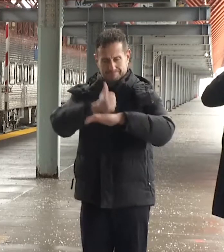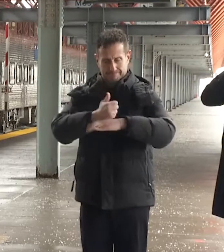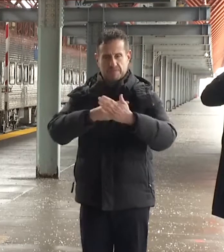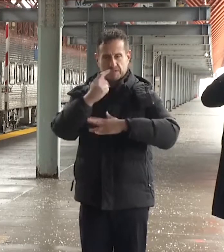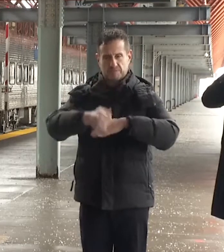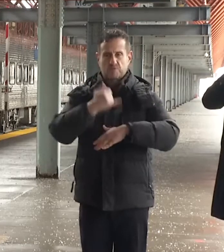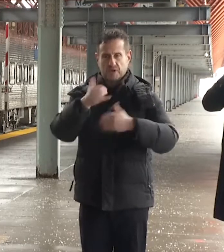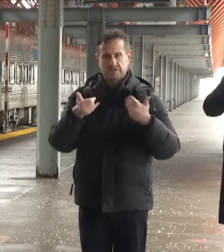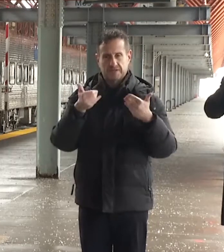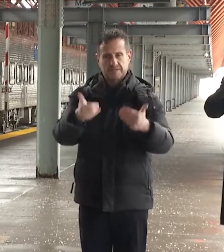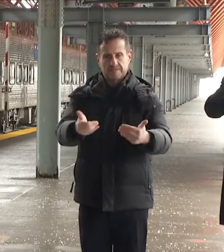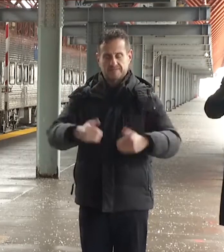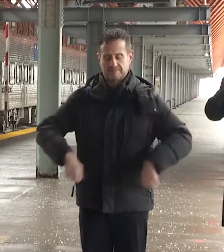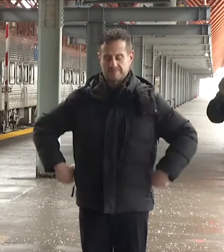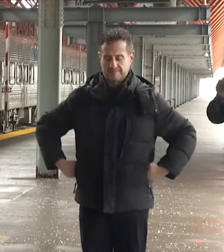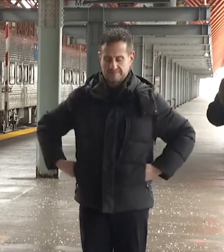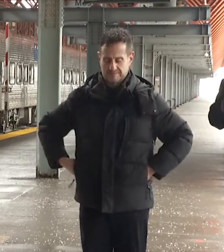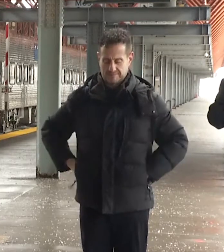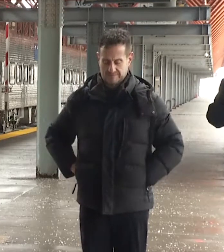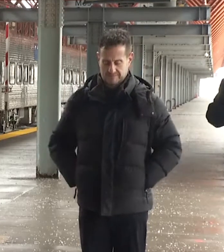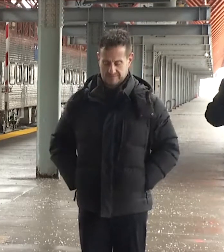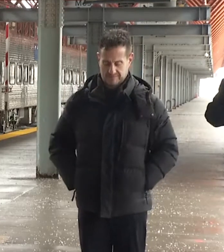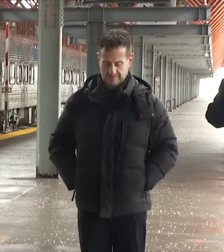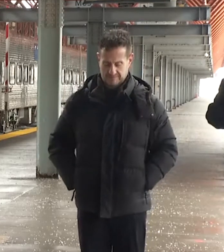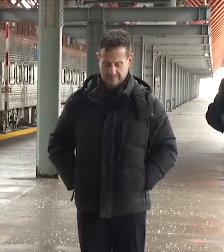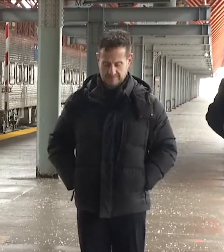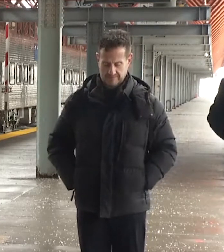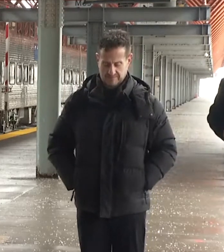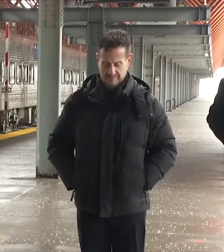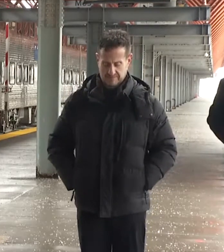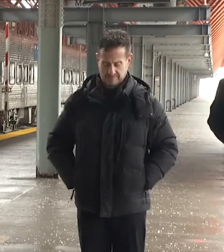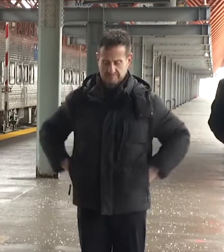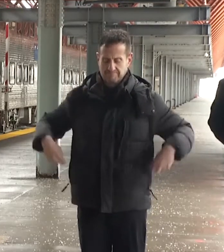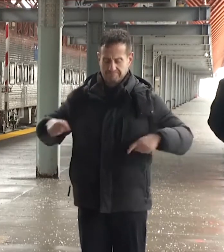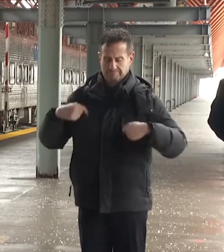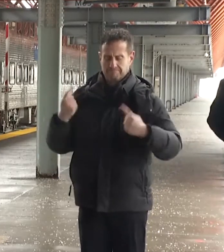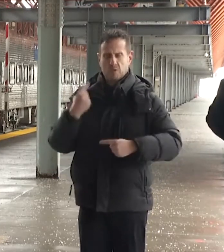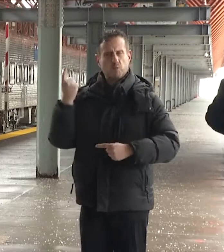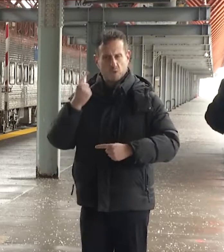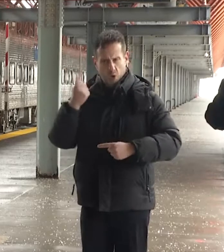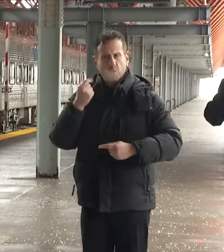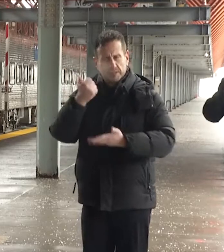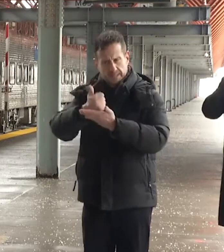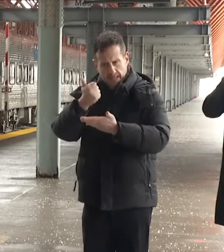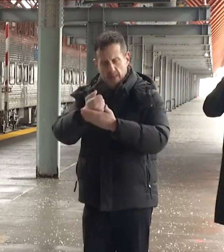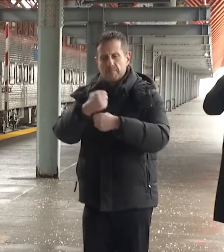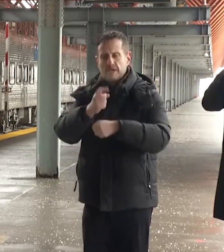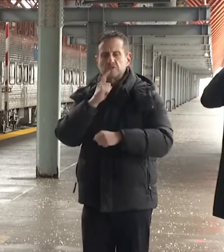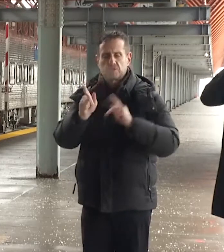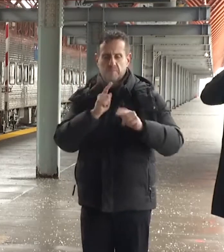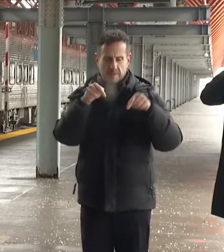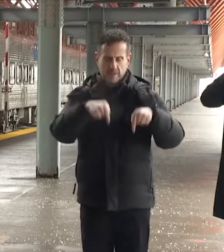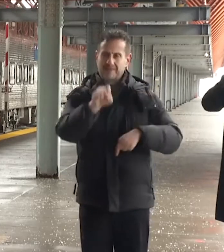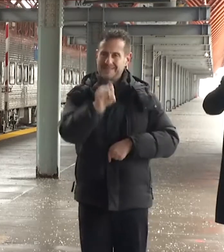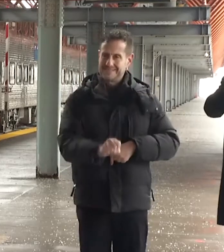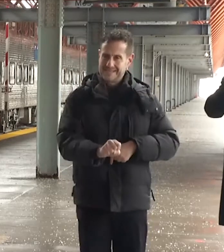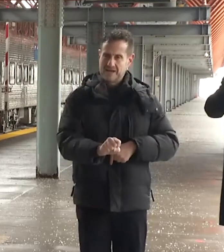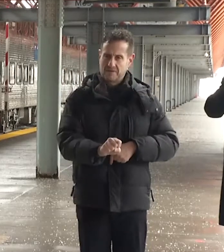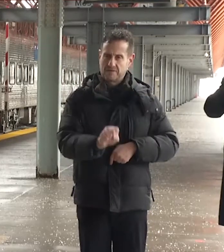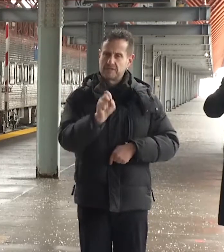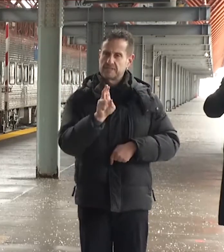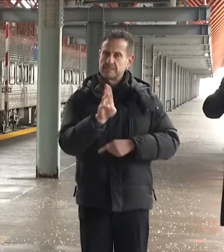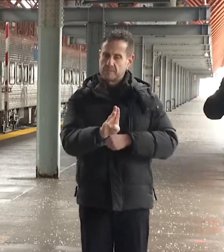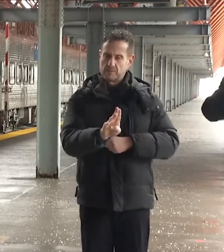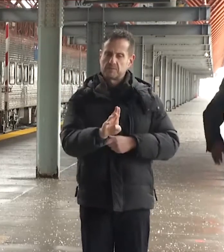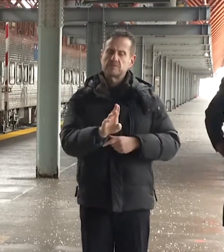project. As always, you've been instrumental in making sure that residents in the Southland continuously have a seat at the